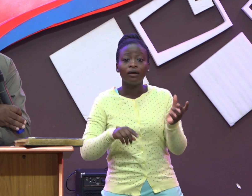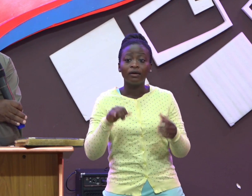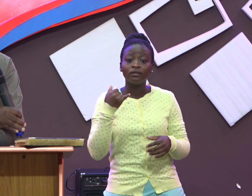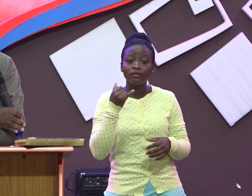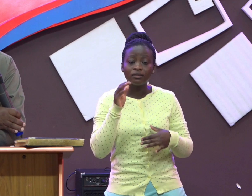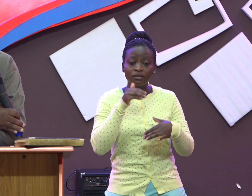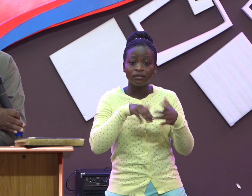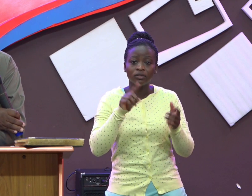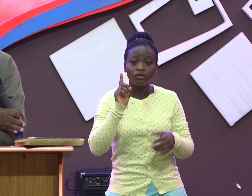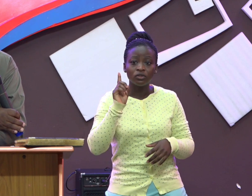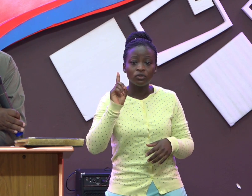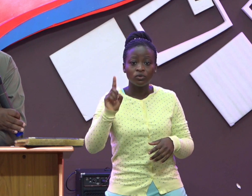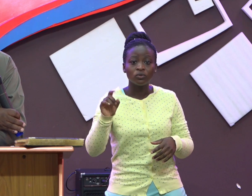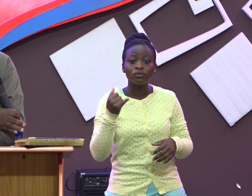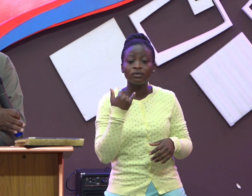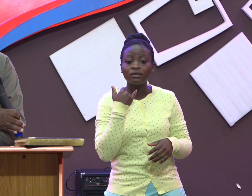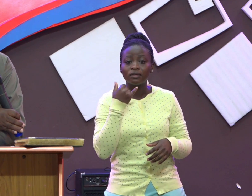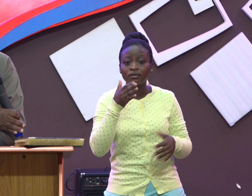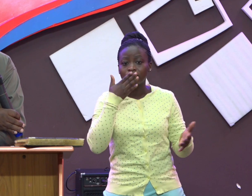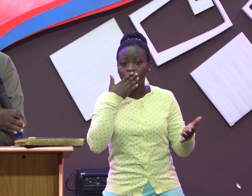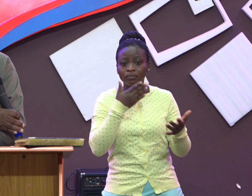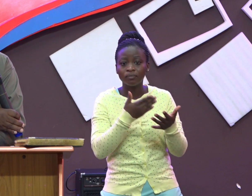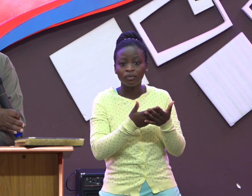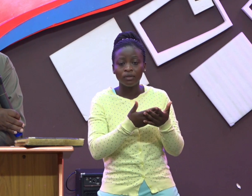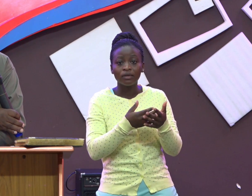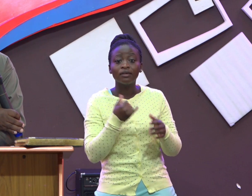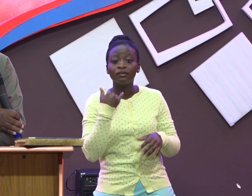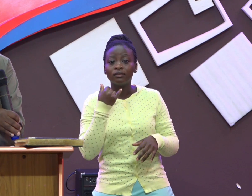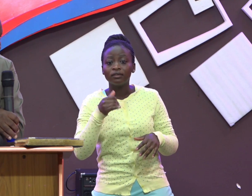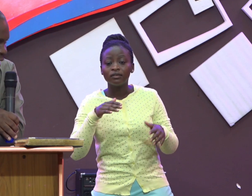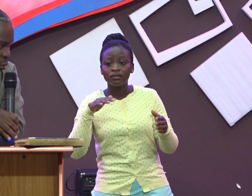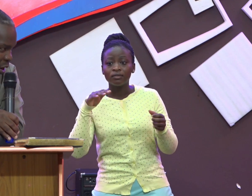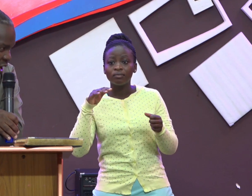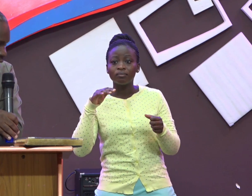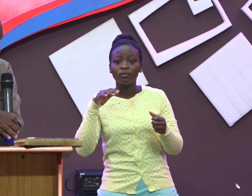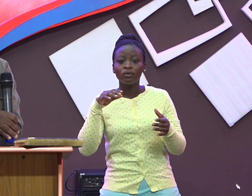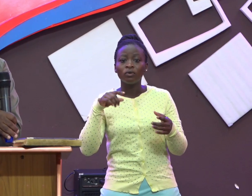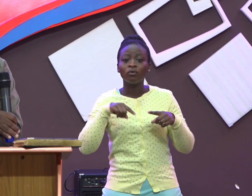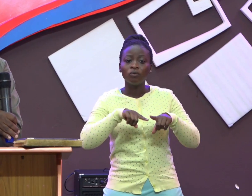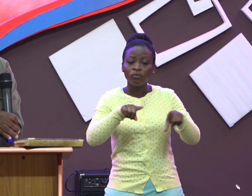wabweru. In your walk outwardly. Kikolererwa. It's a working. Kikolererwa.